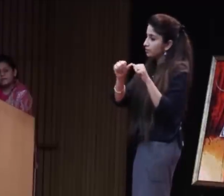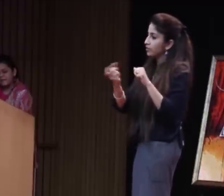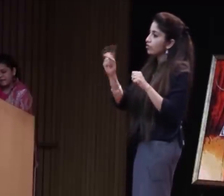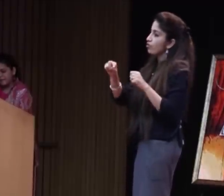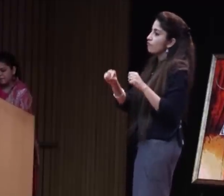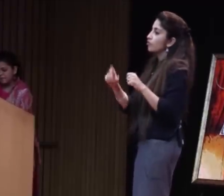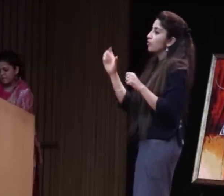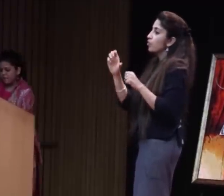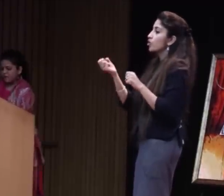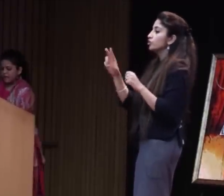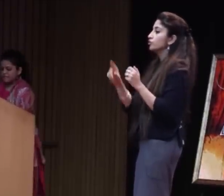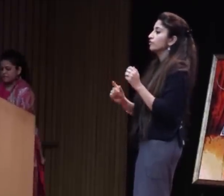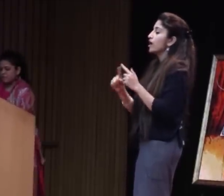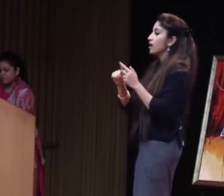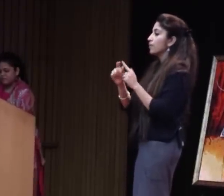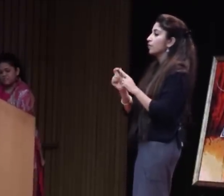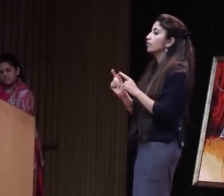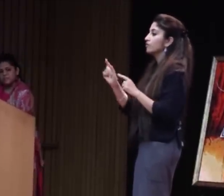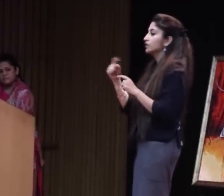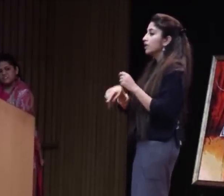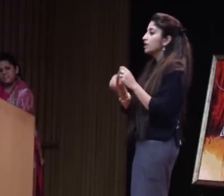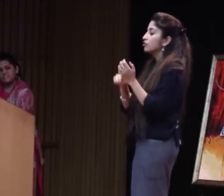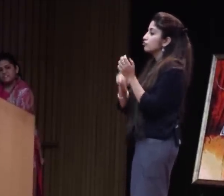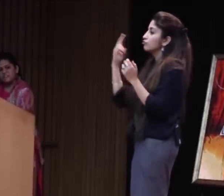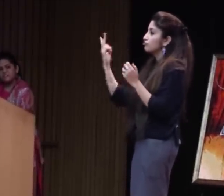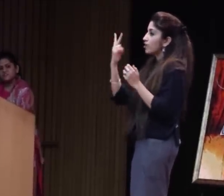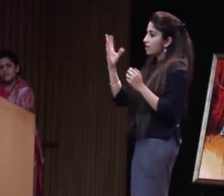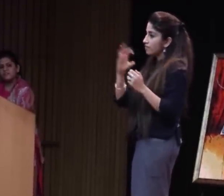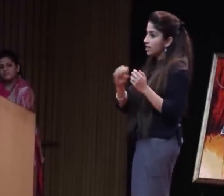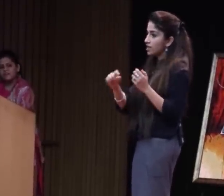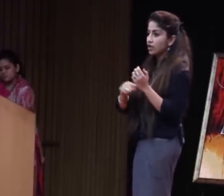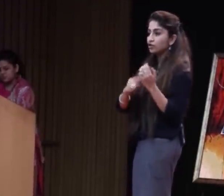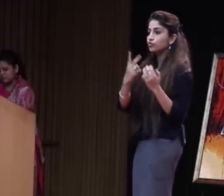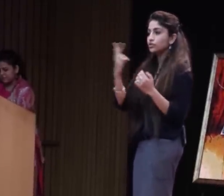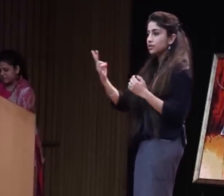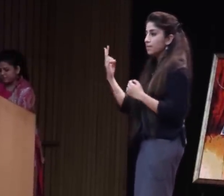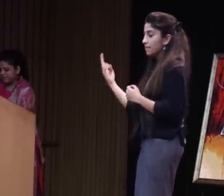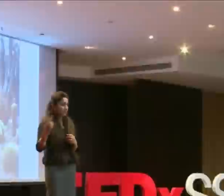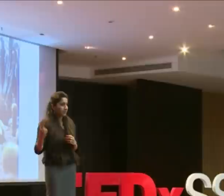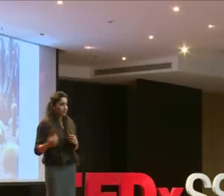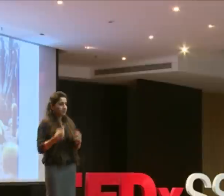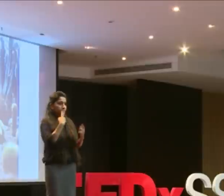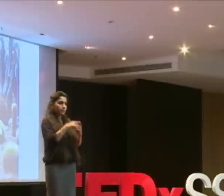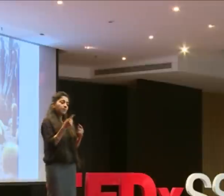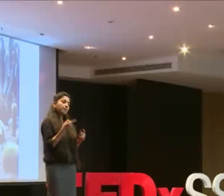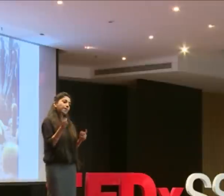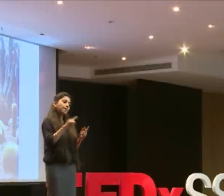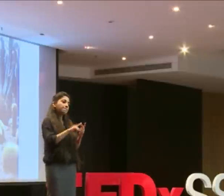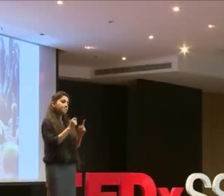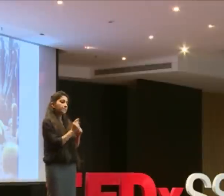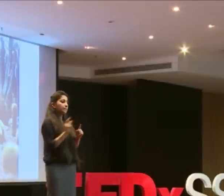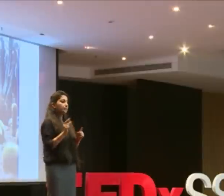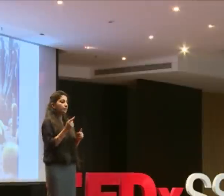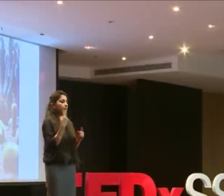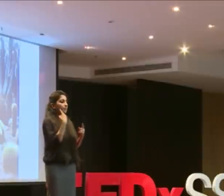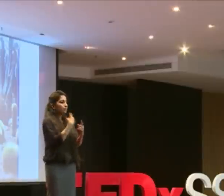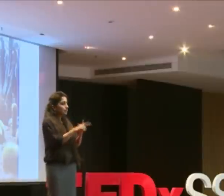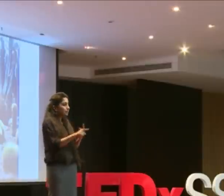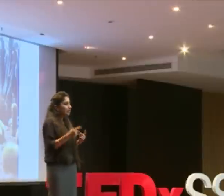BBA as a course major specializing in travel and tourism from IP University. Back